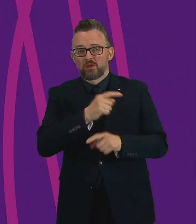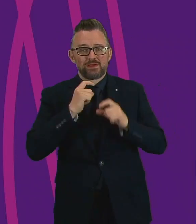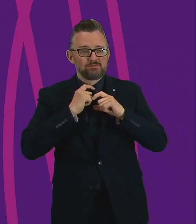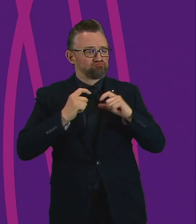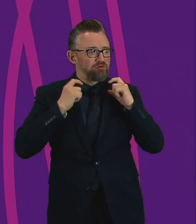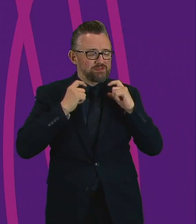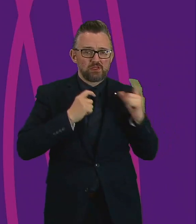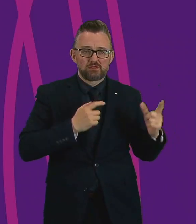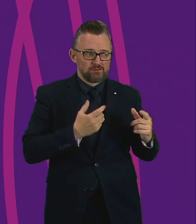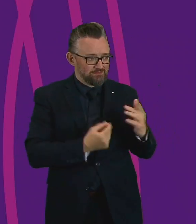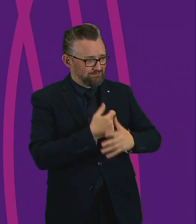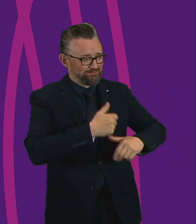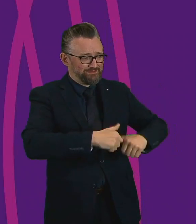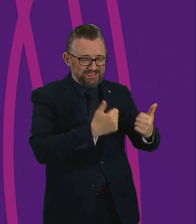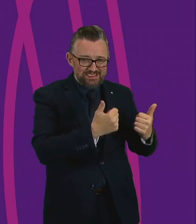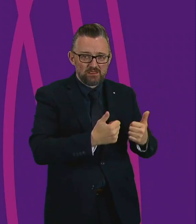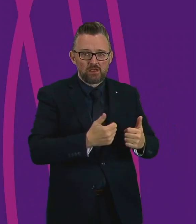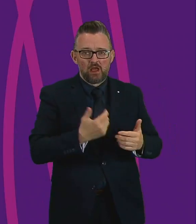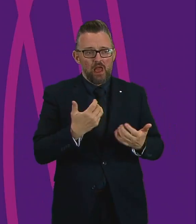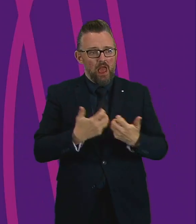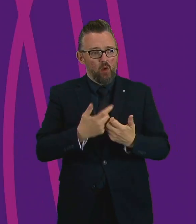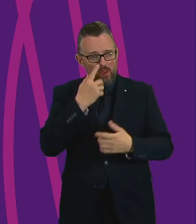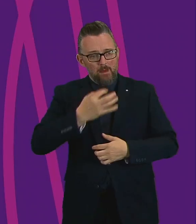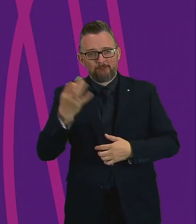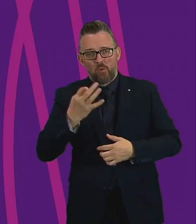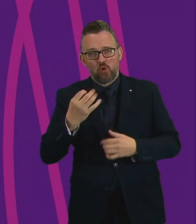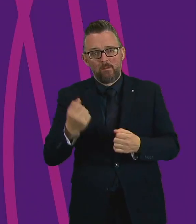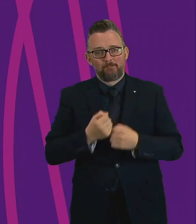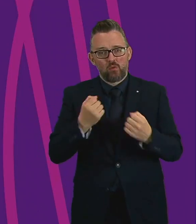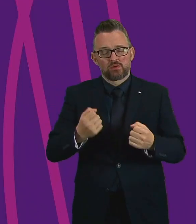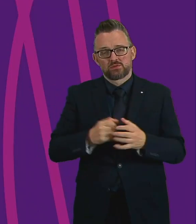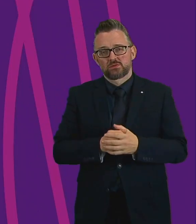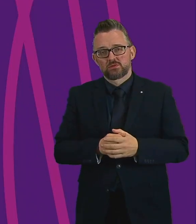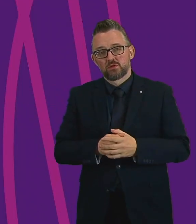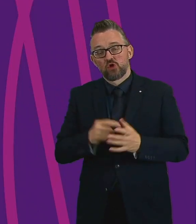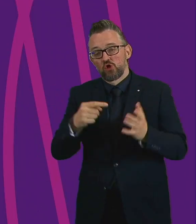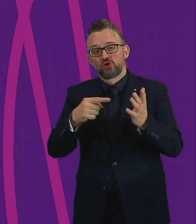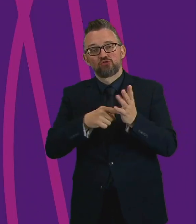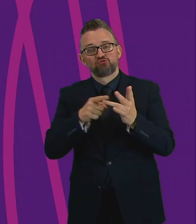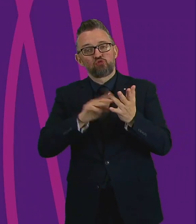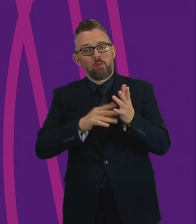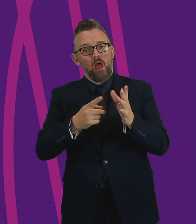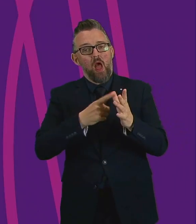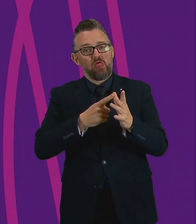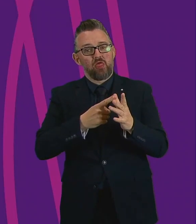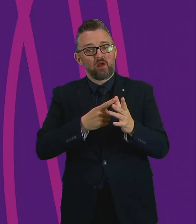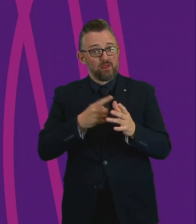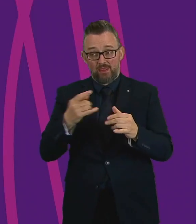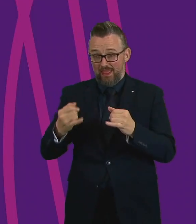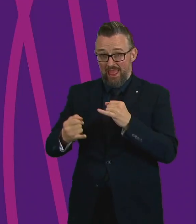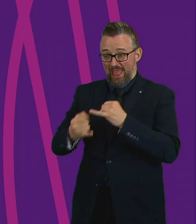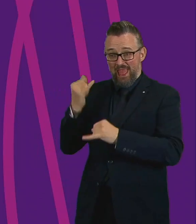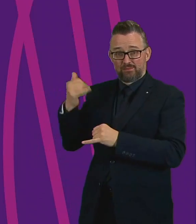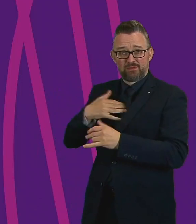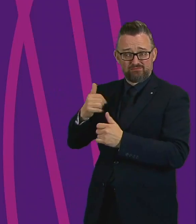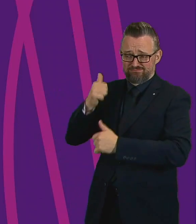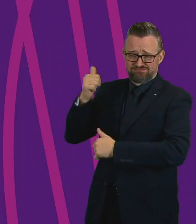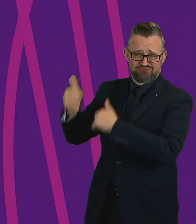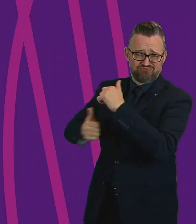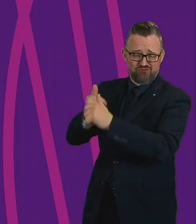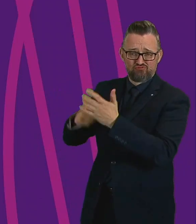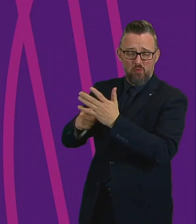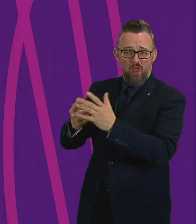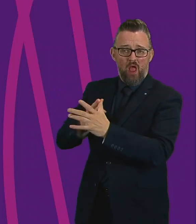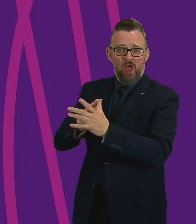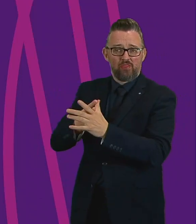issues around about borrowing powers and also procurement. Tom Arthur at the end of them, praise him endlessly today, Tom